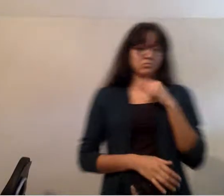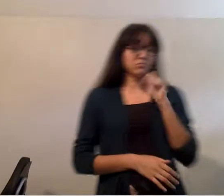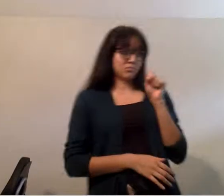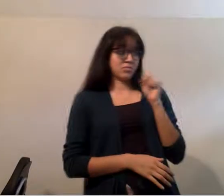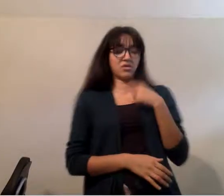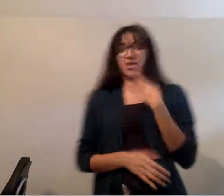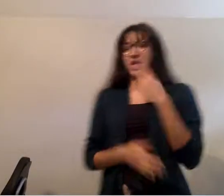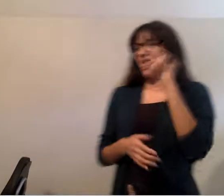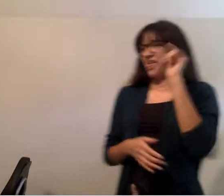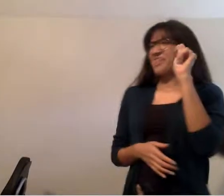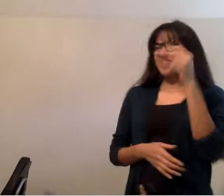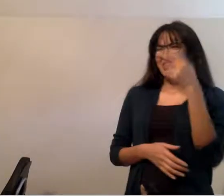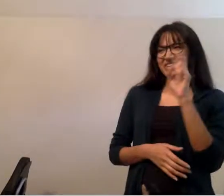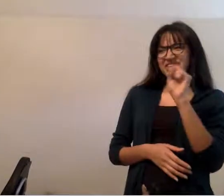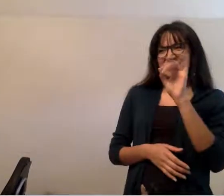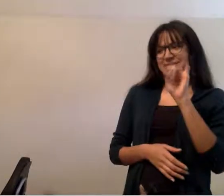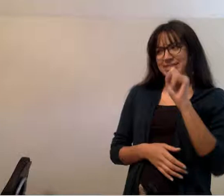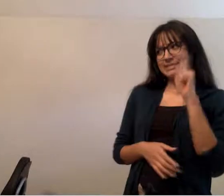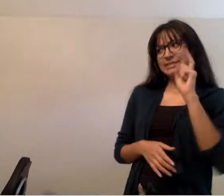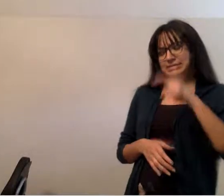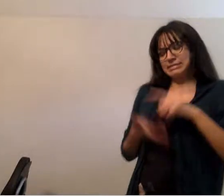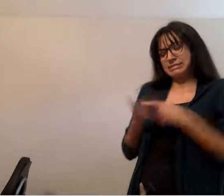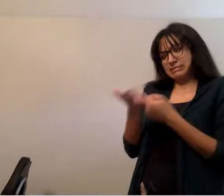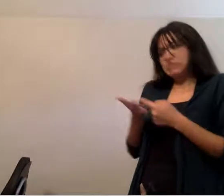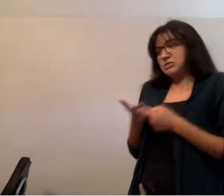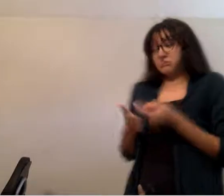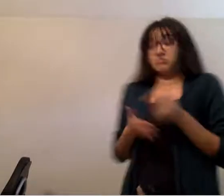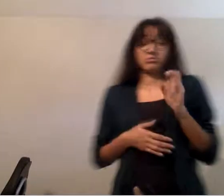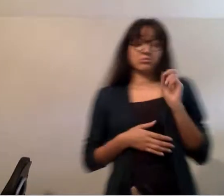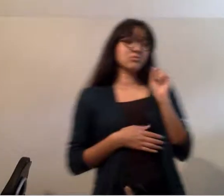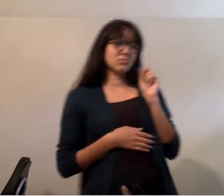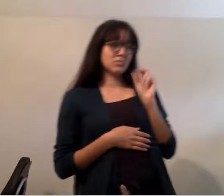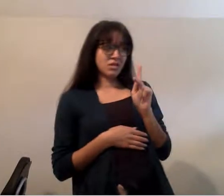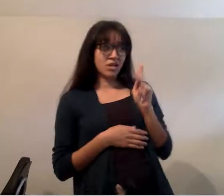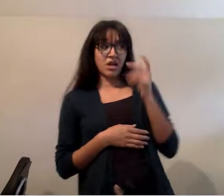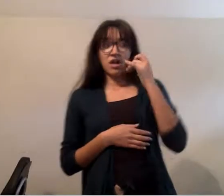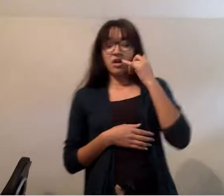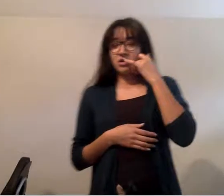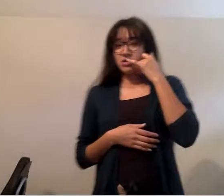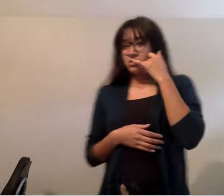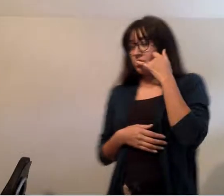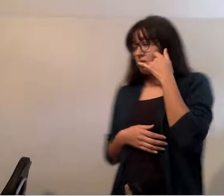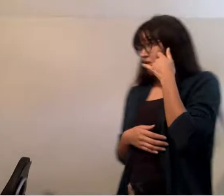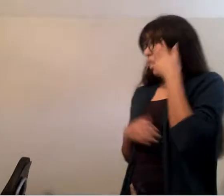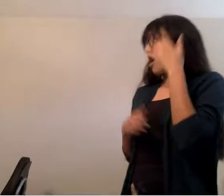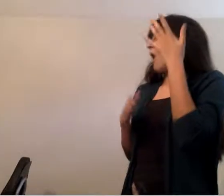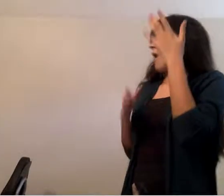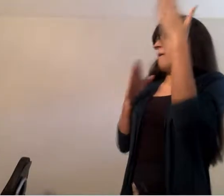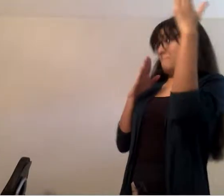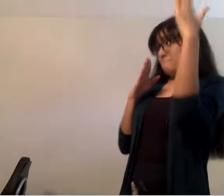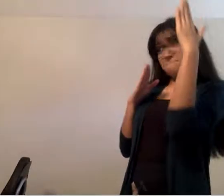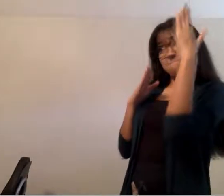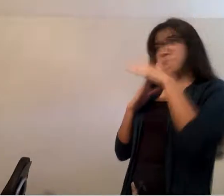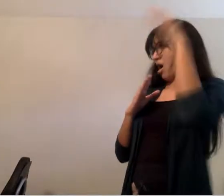thesis." And I say, "Okay." And they say, "It's the best one we've ever seen."